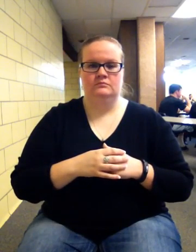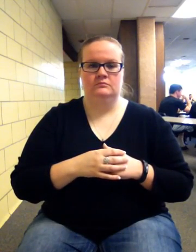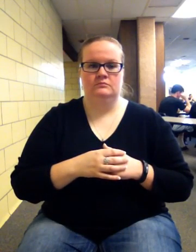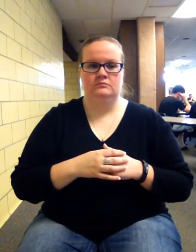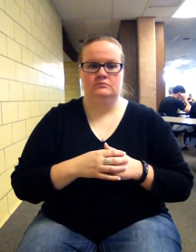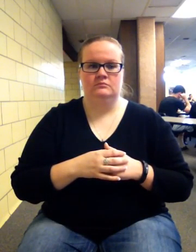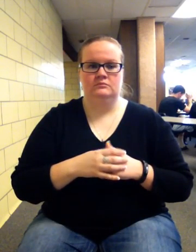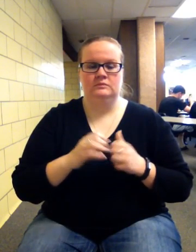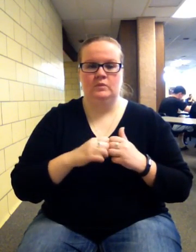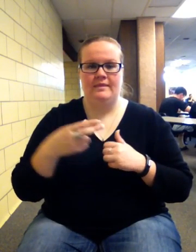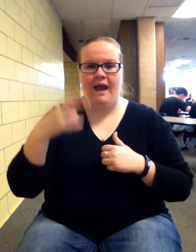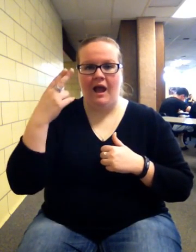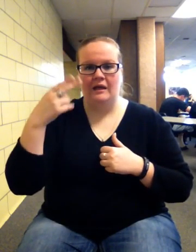With the highest net present value.